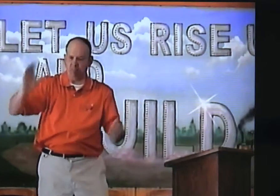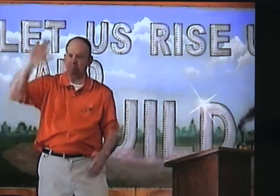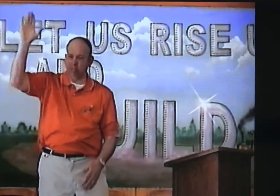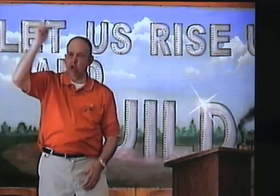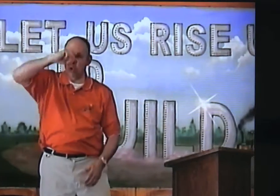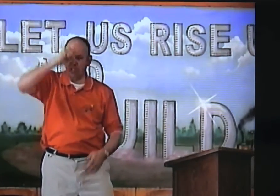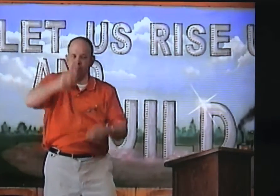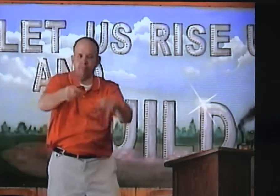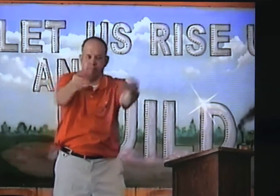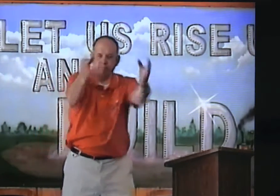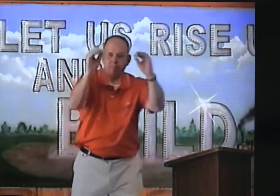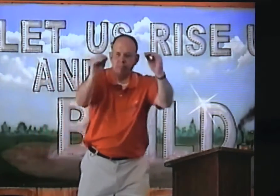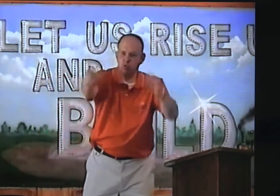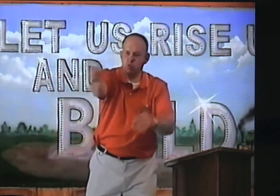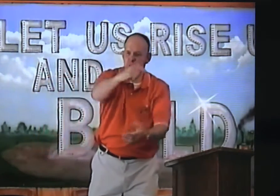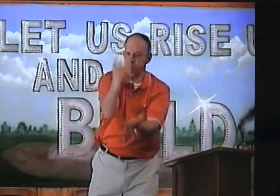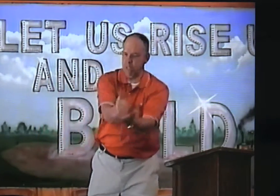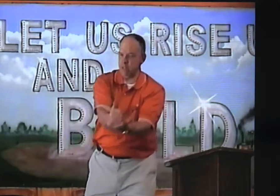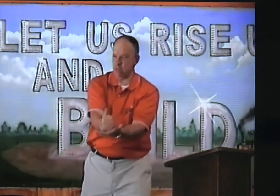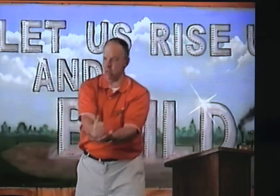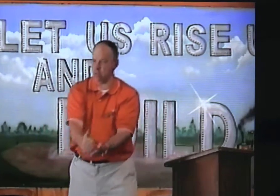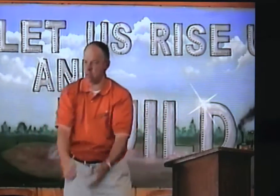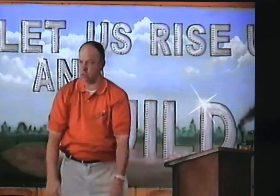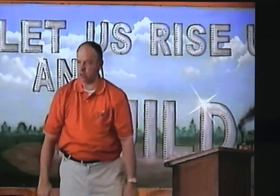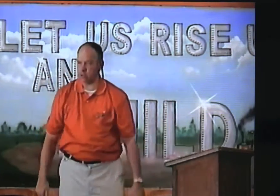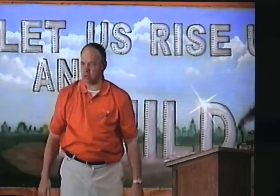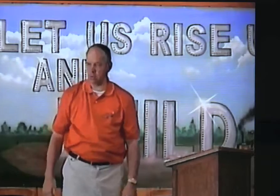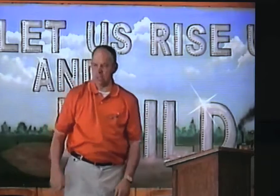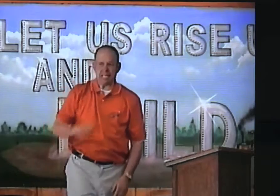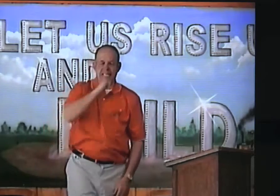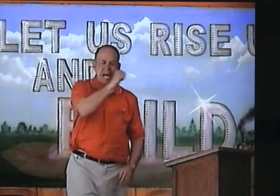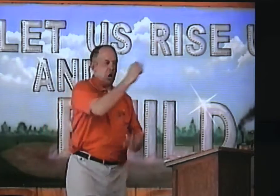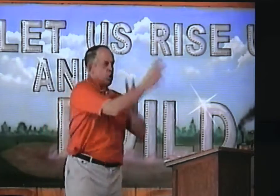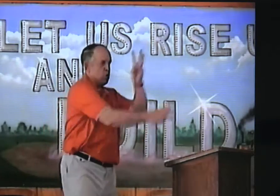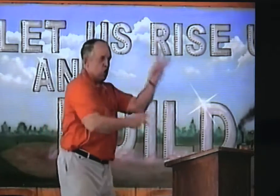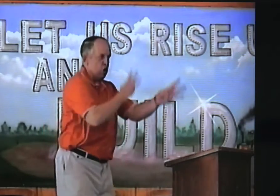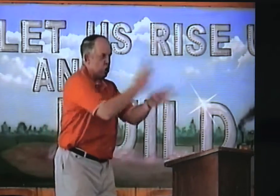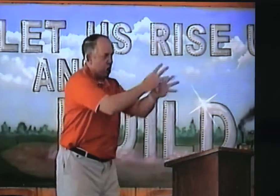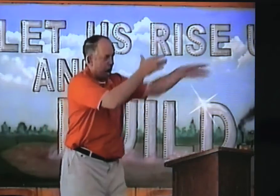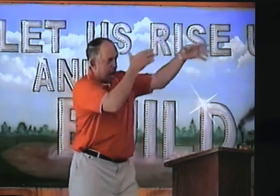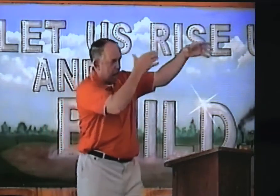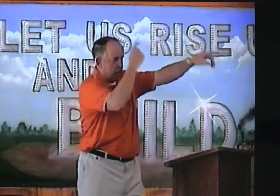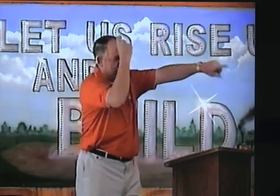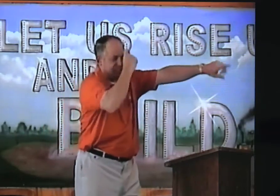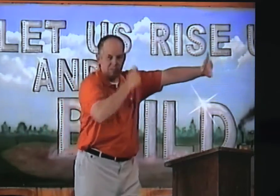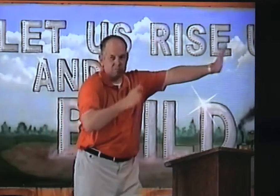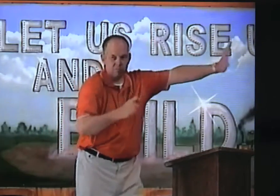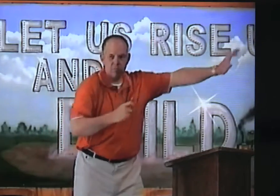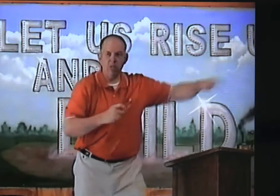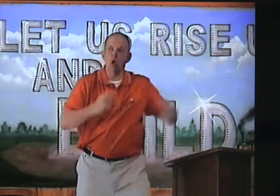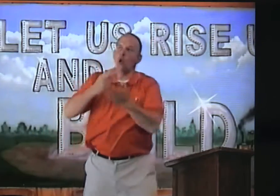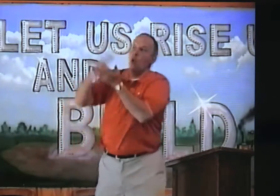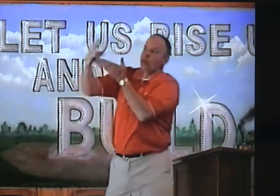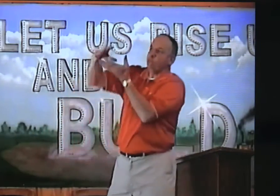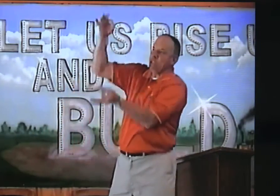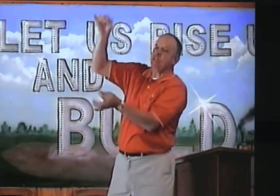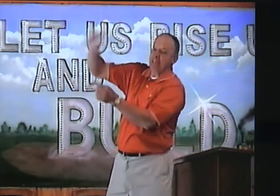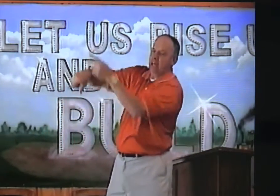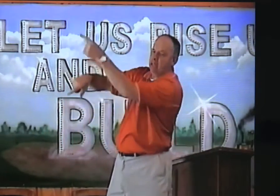all things. He will give you wisdom as he teaches you. Amen. The world, they think they're